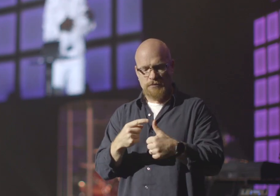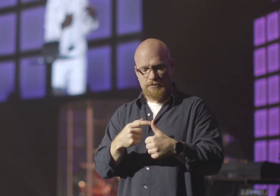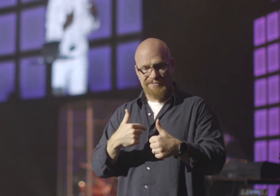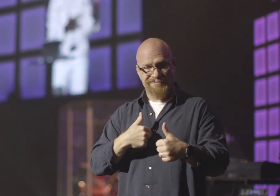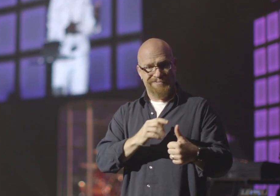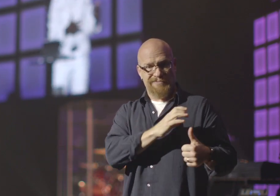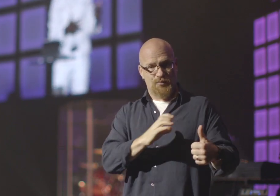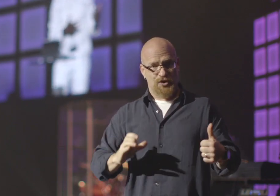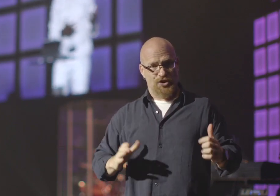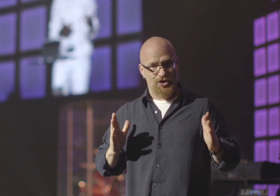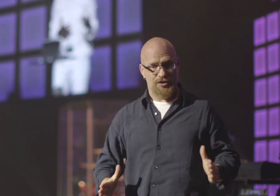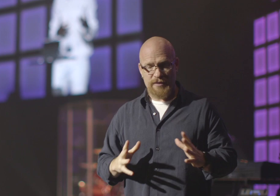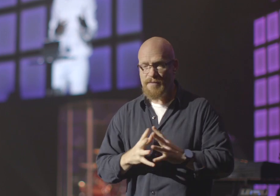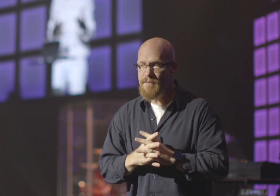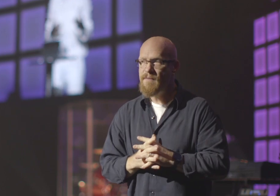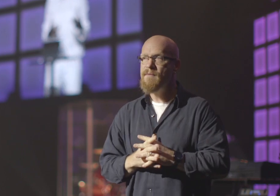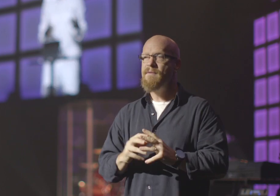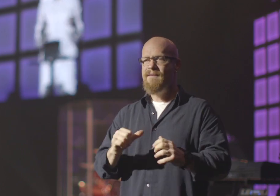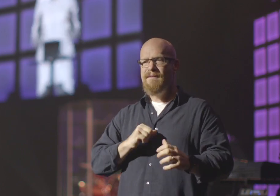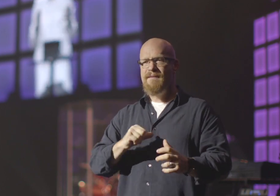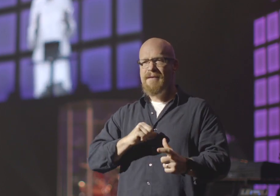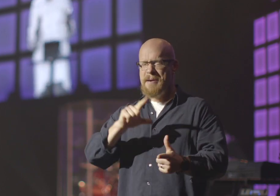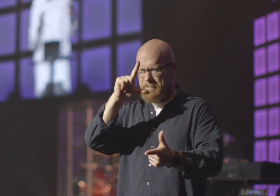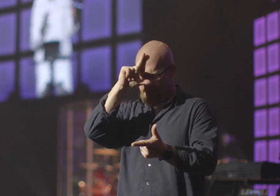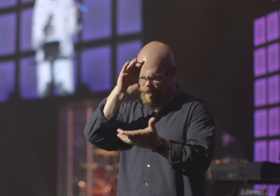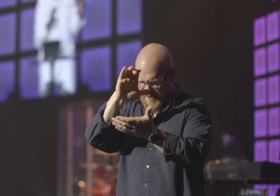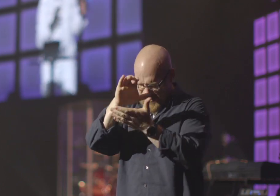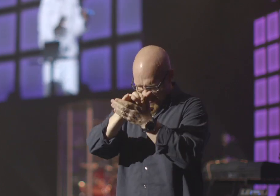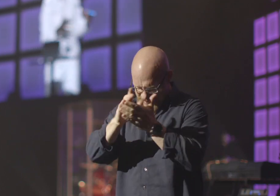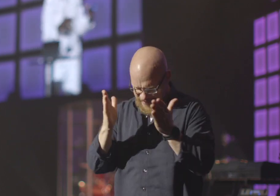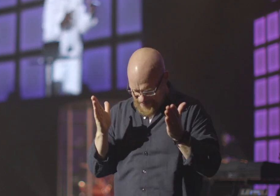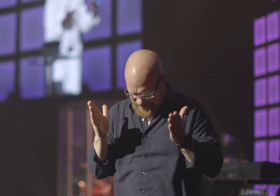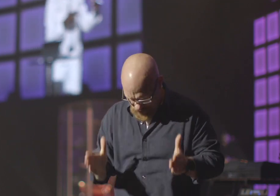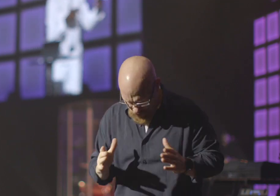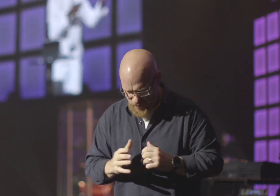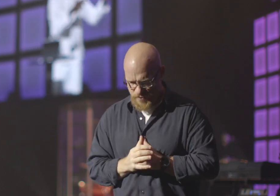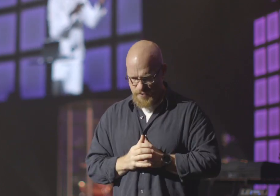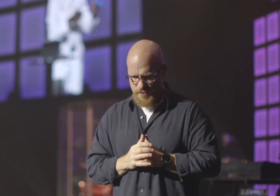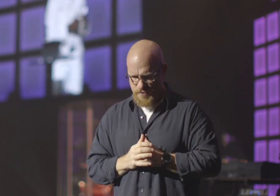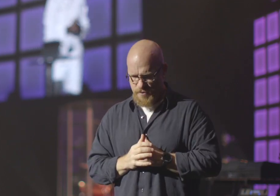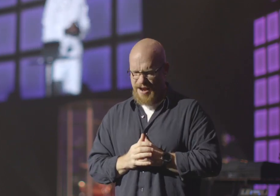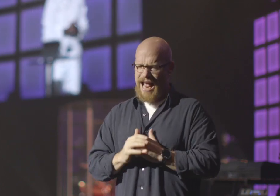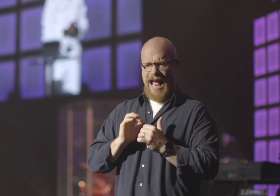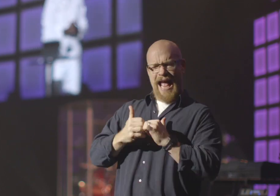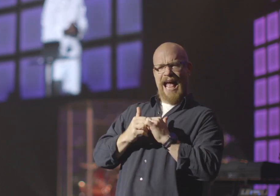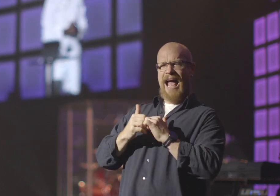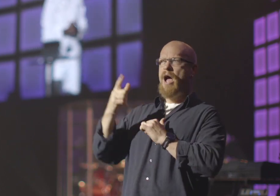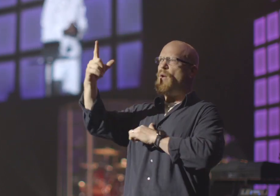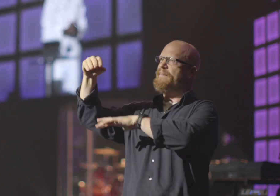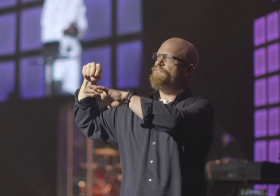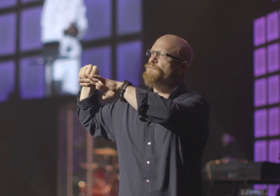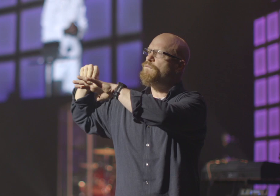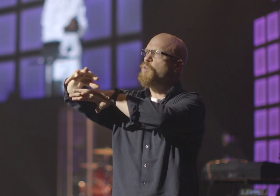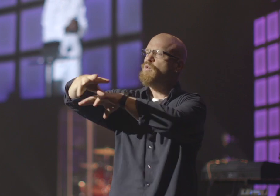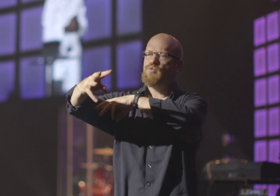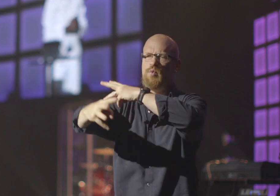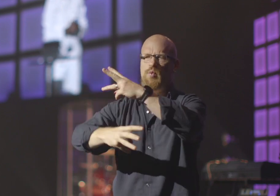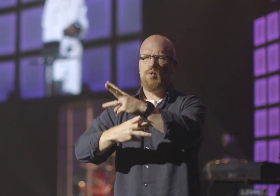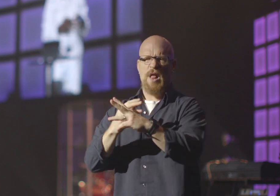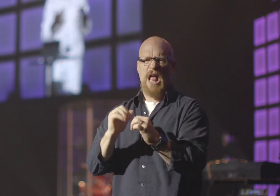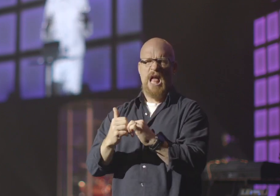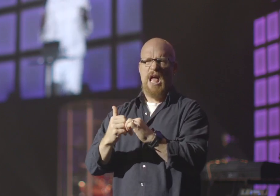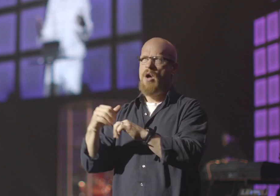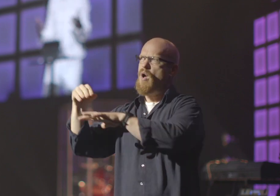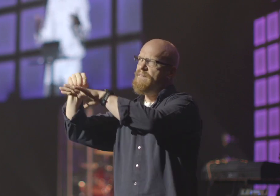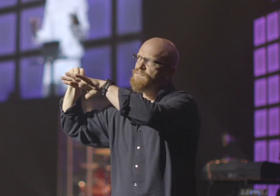Christian, understanding as a believer, how God moves in this earth realm. You have to